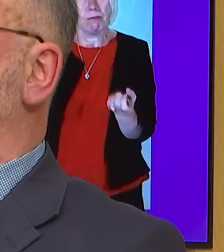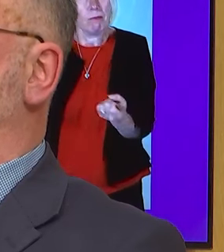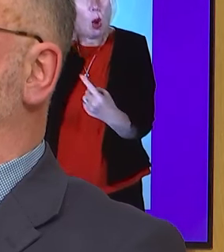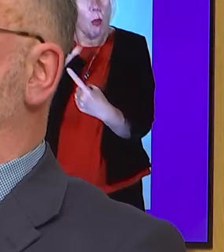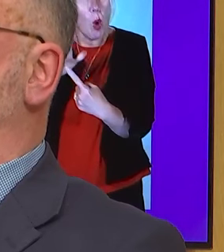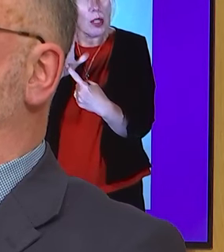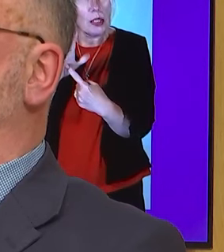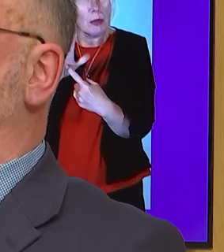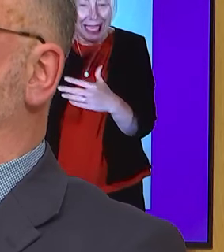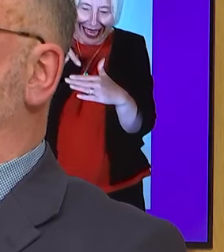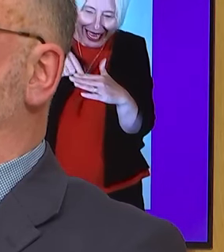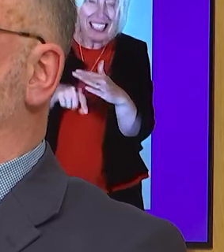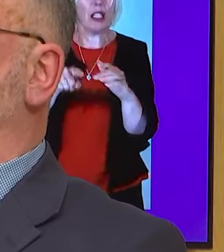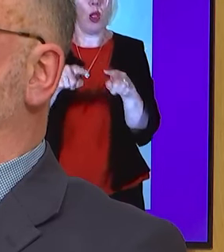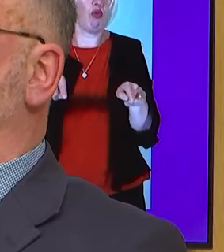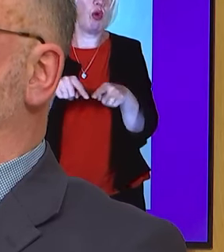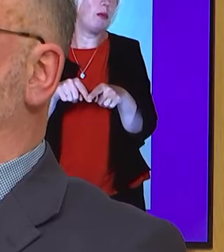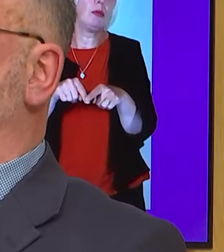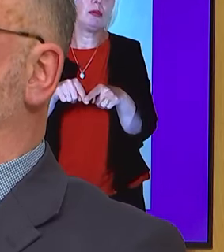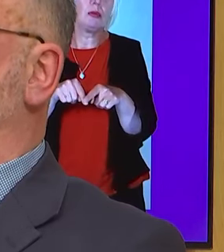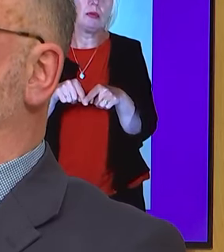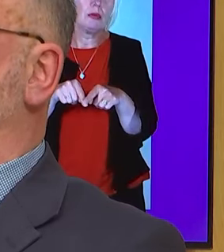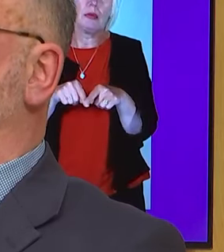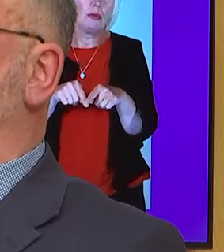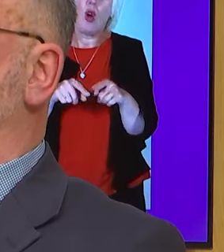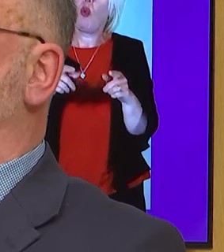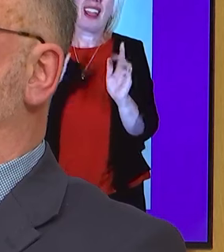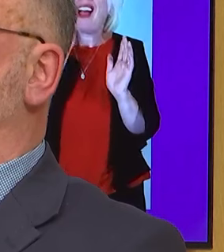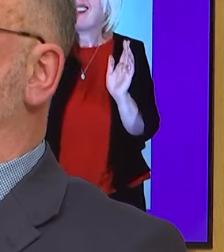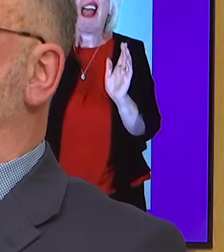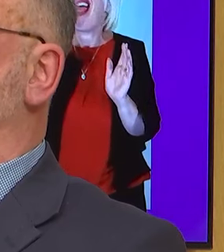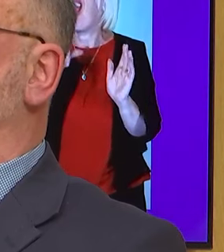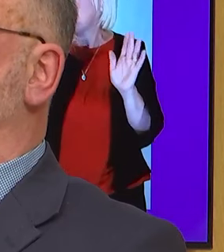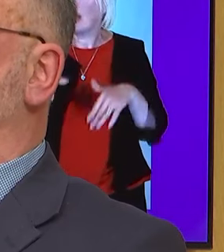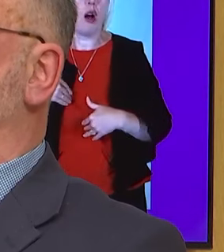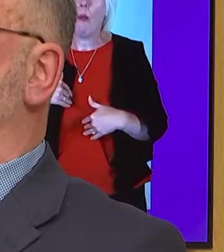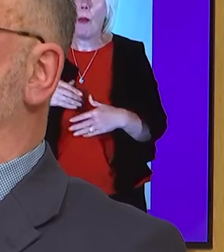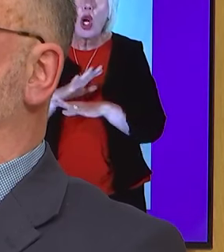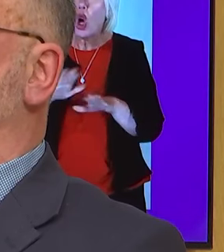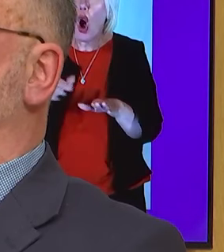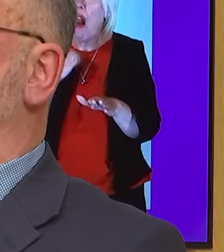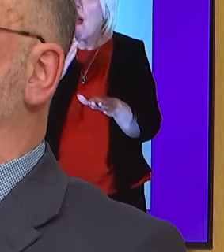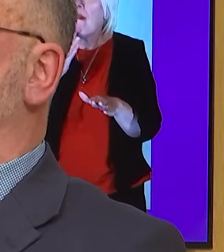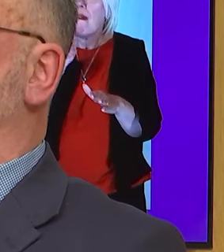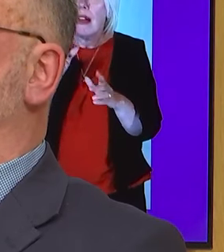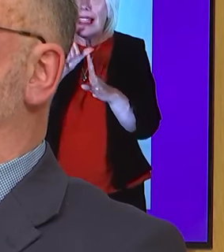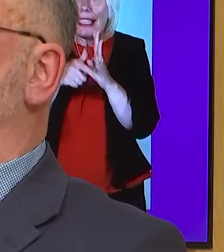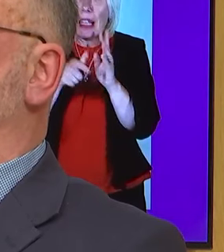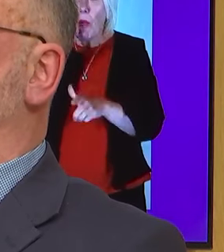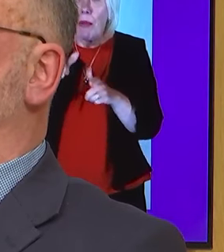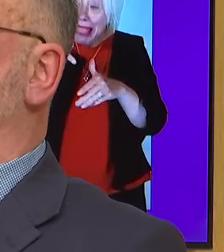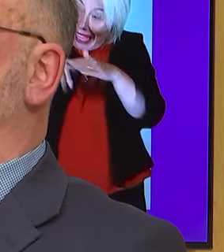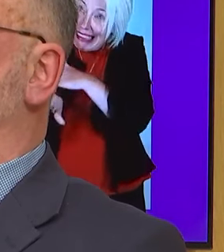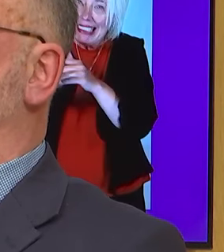or not, I genuinely do not think it can be underestimated. And we're not in enough rooms. And that goes for everything from